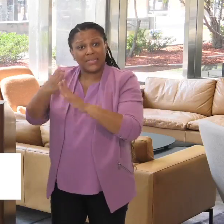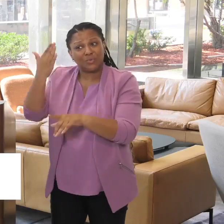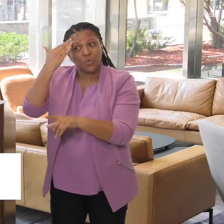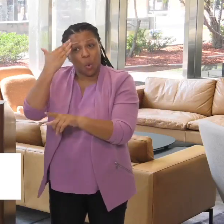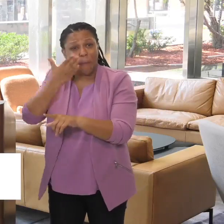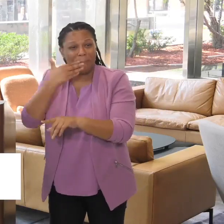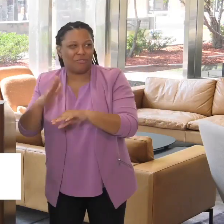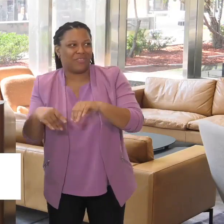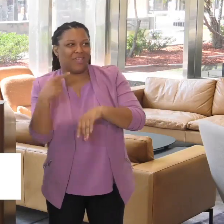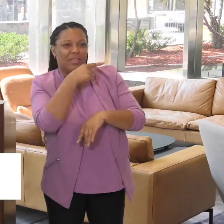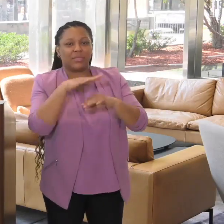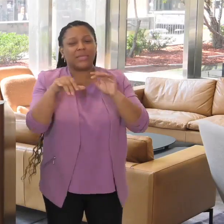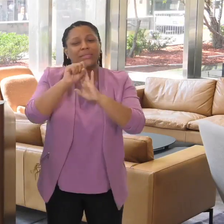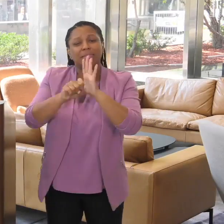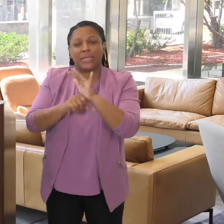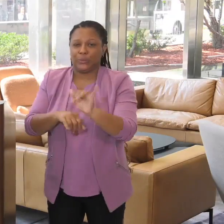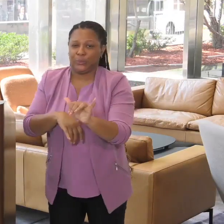So